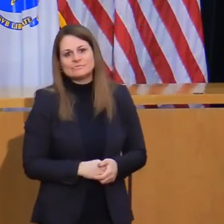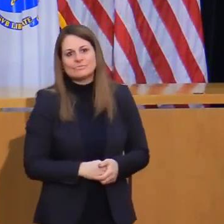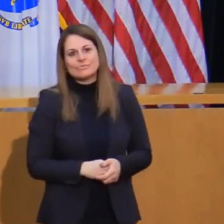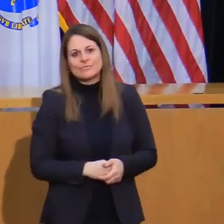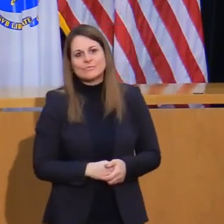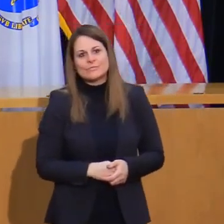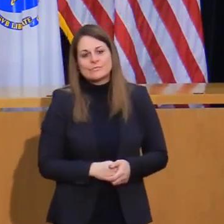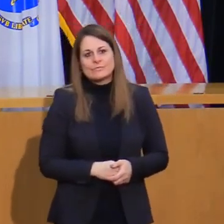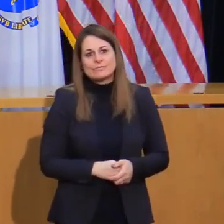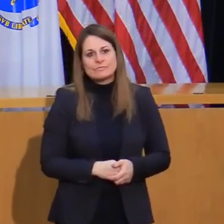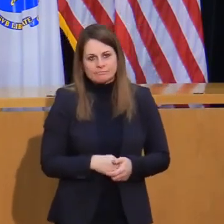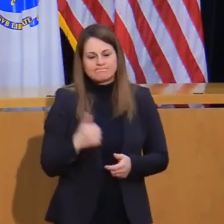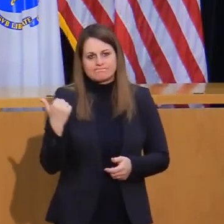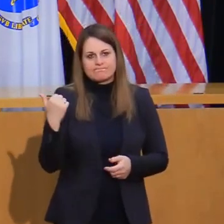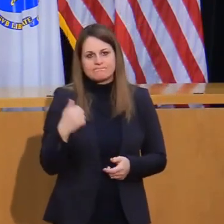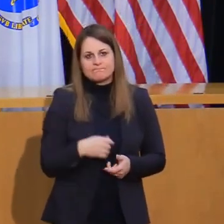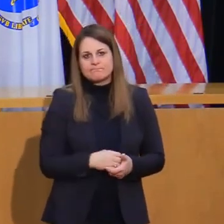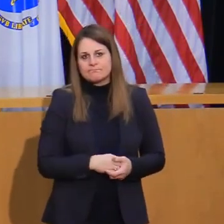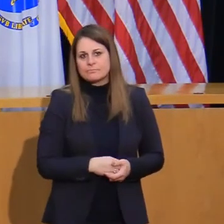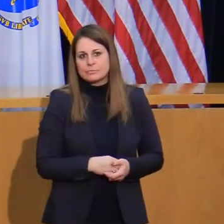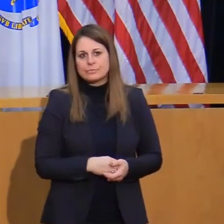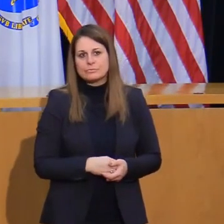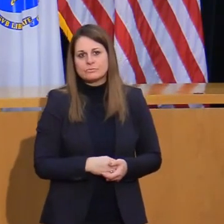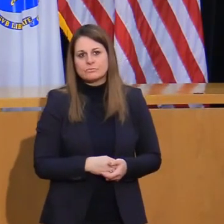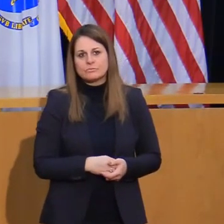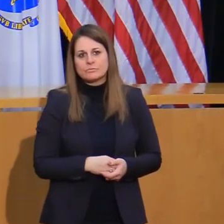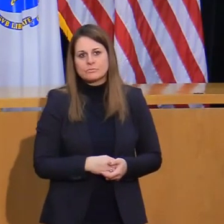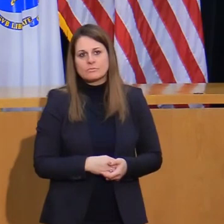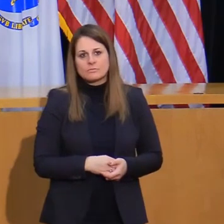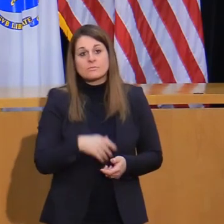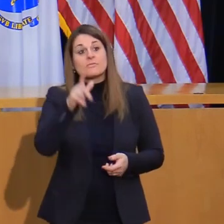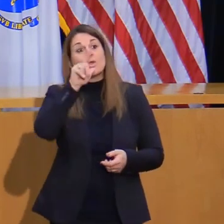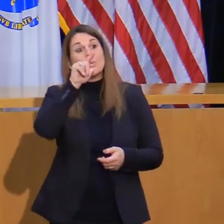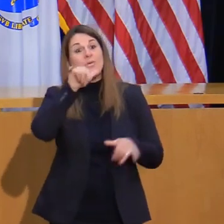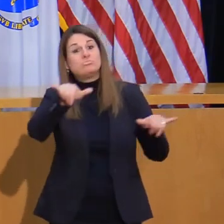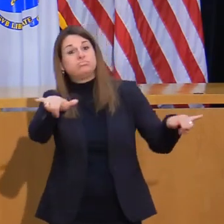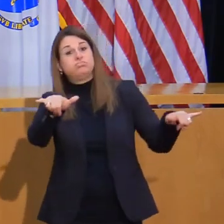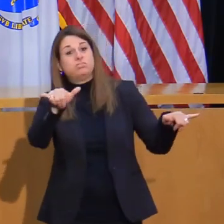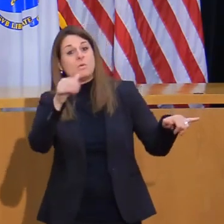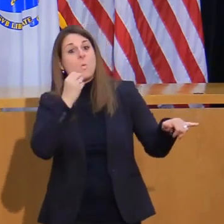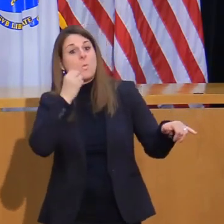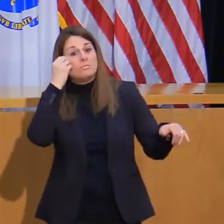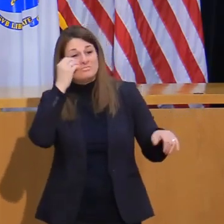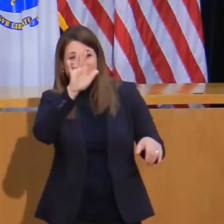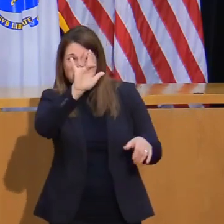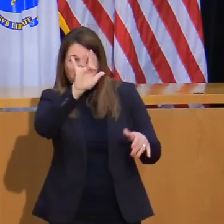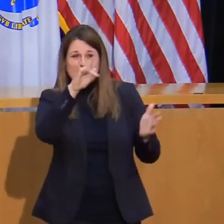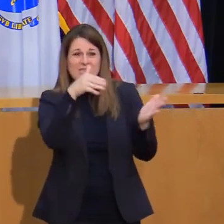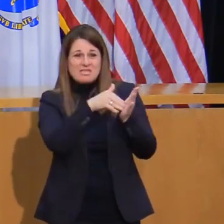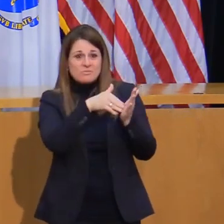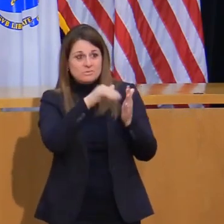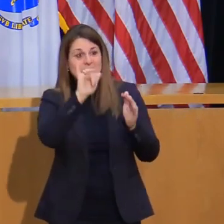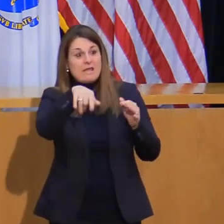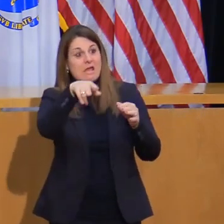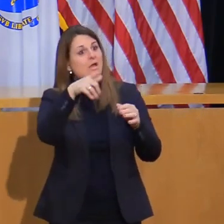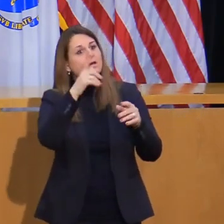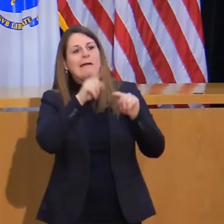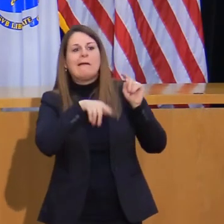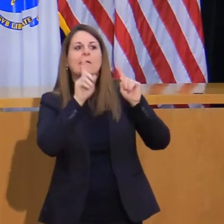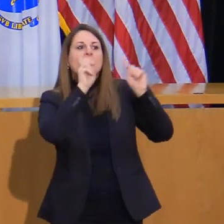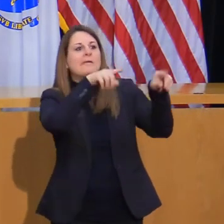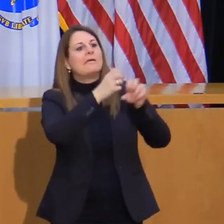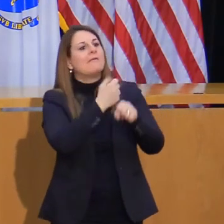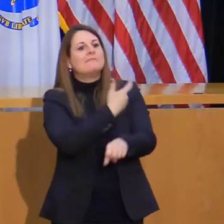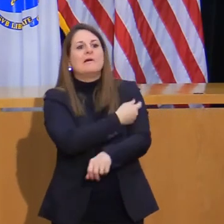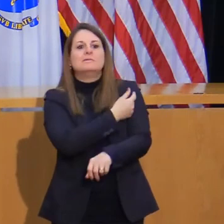So the universe is about 25,000 individuals, and it's about 170